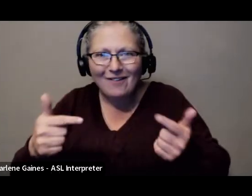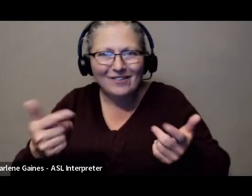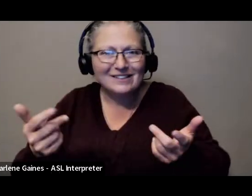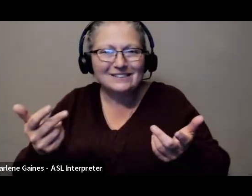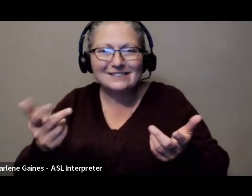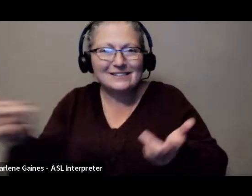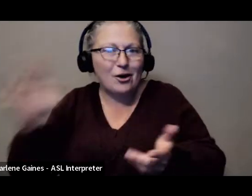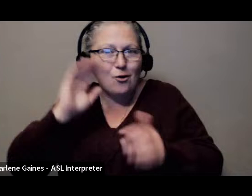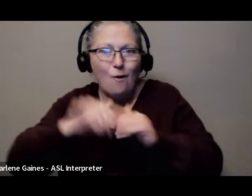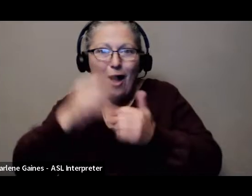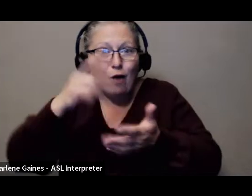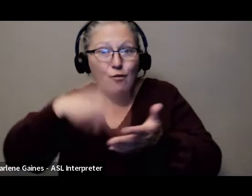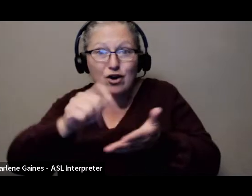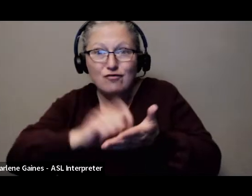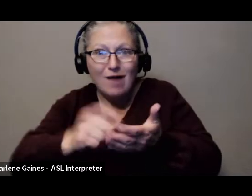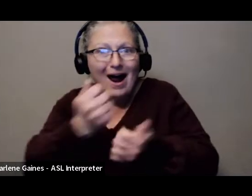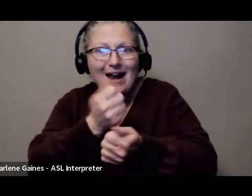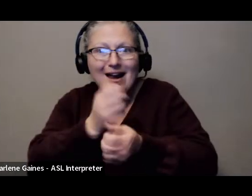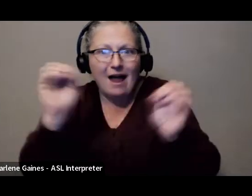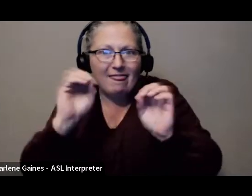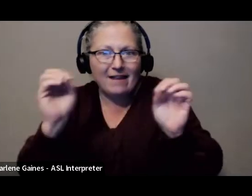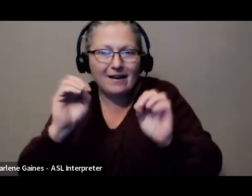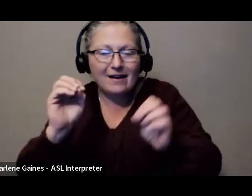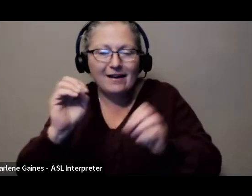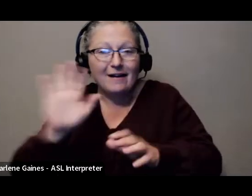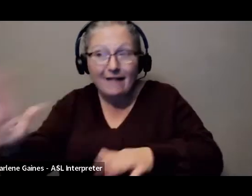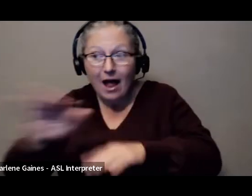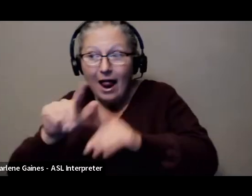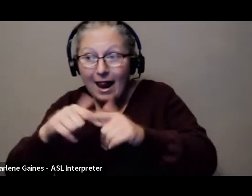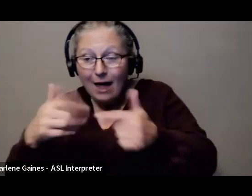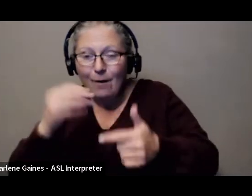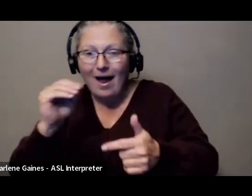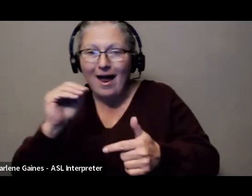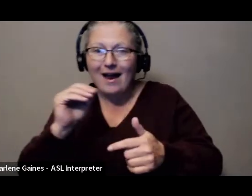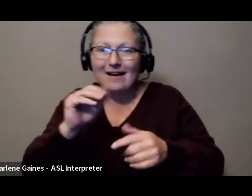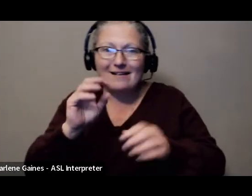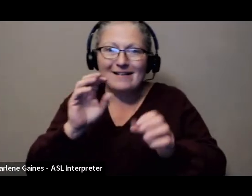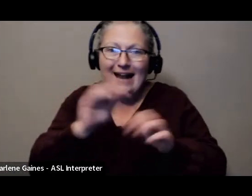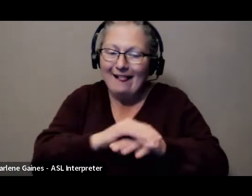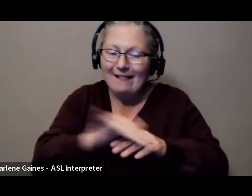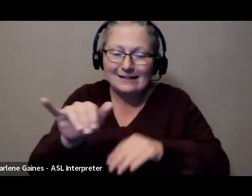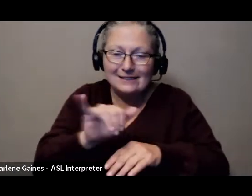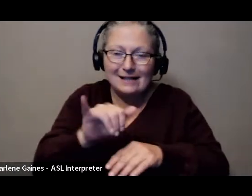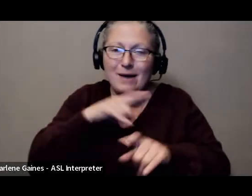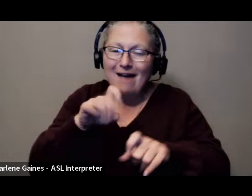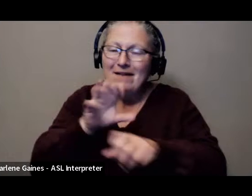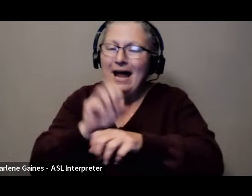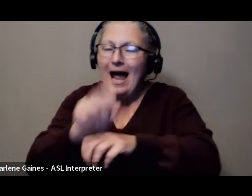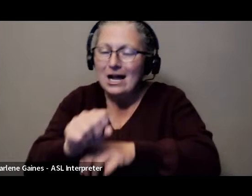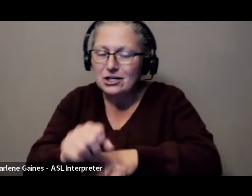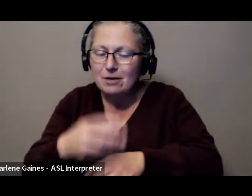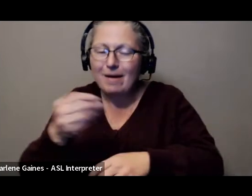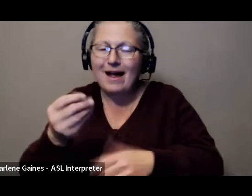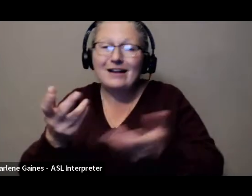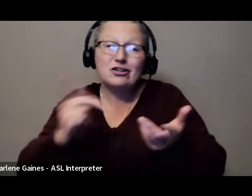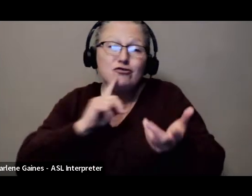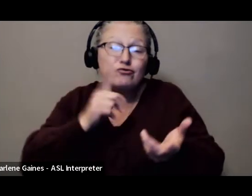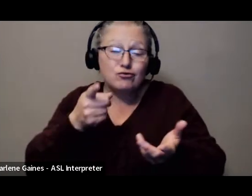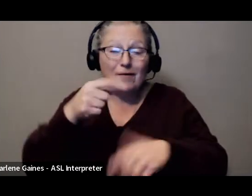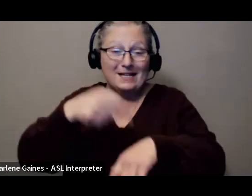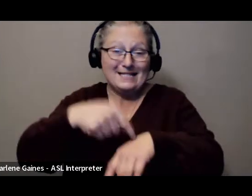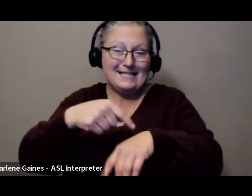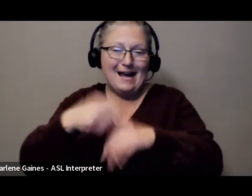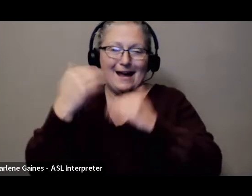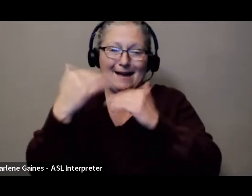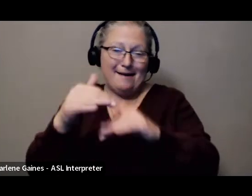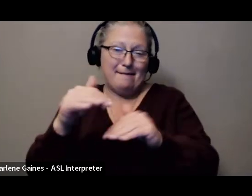they don't know how to read or write in any language. So we really have to catch up really quickly. And yes, it's true, like the time